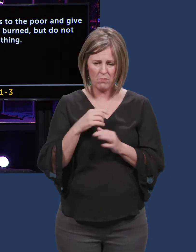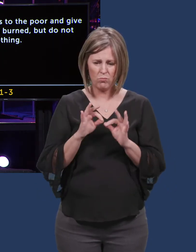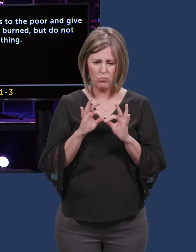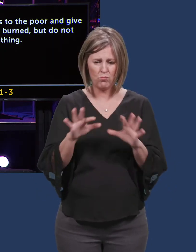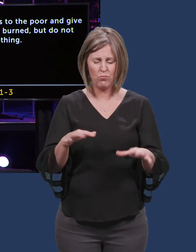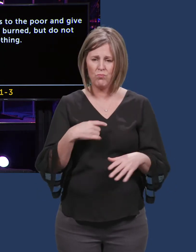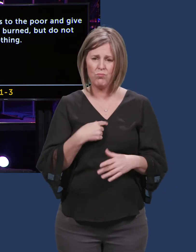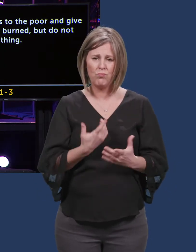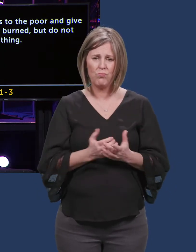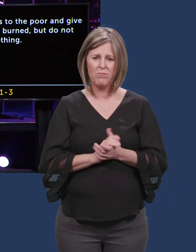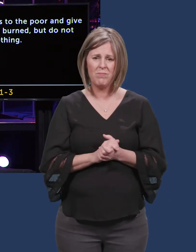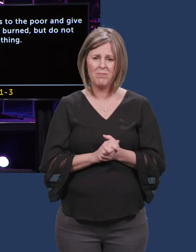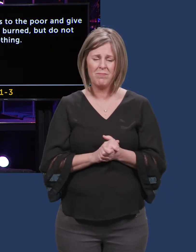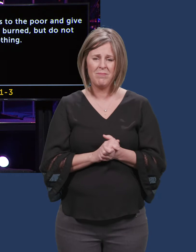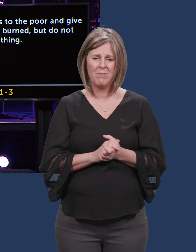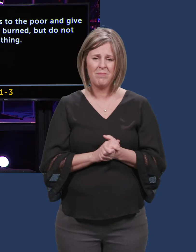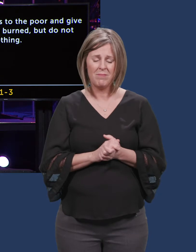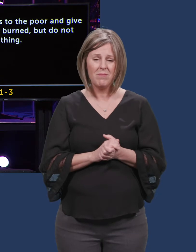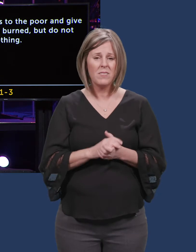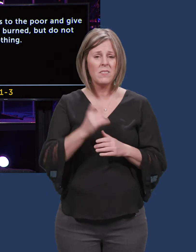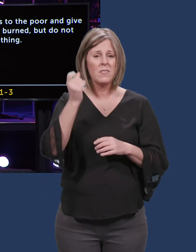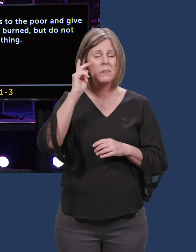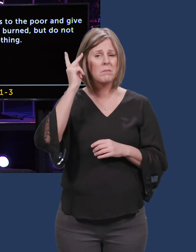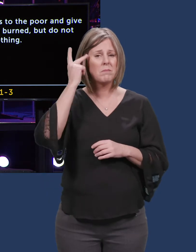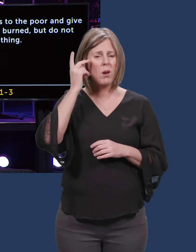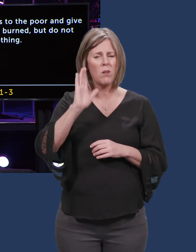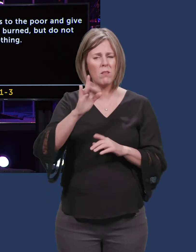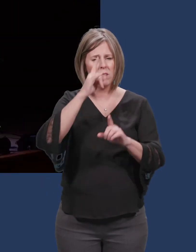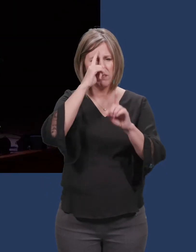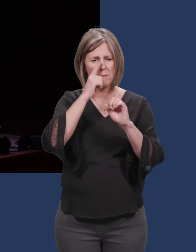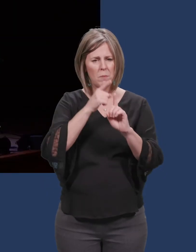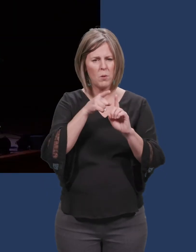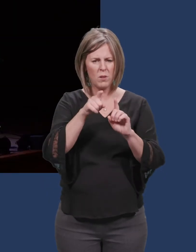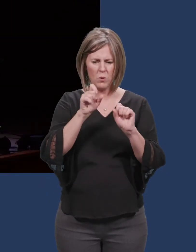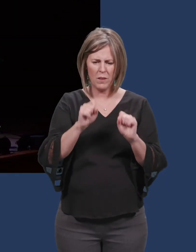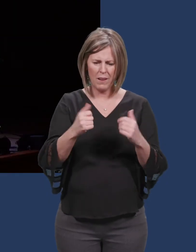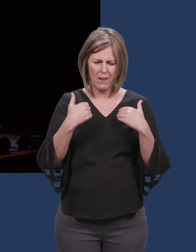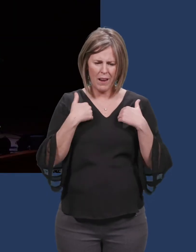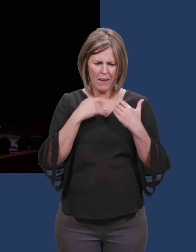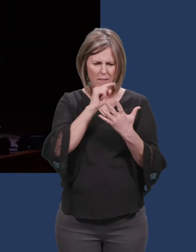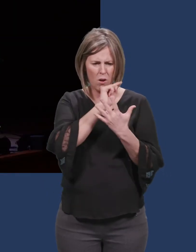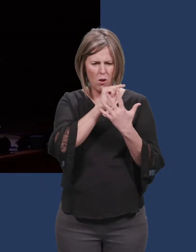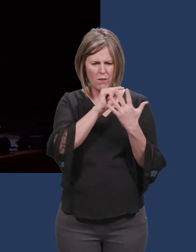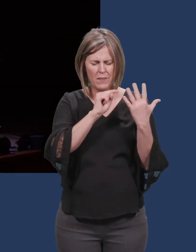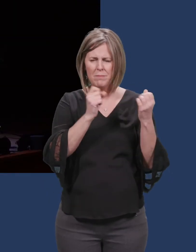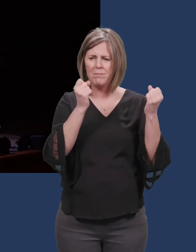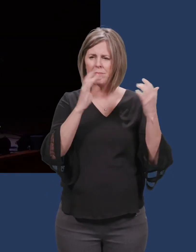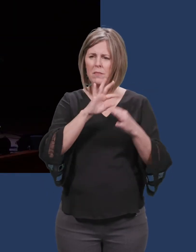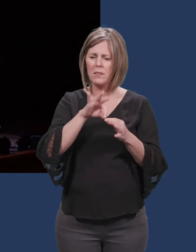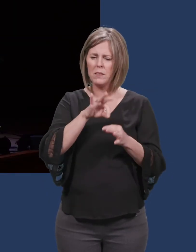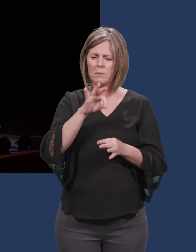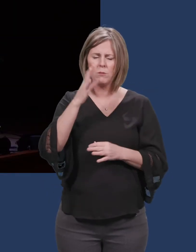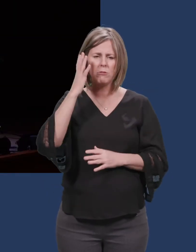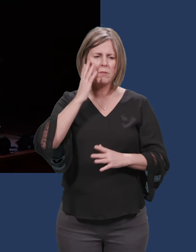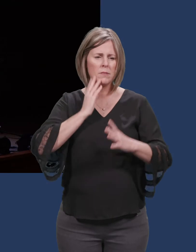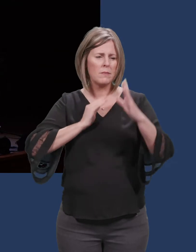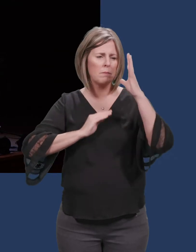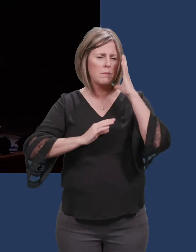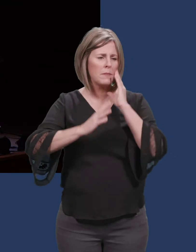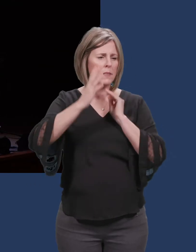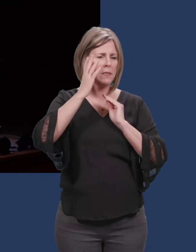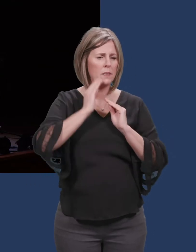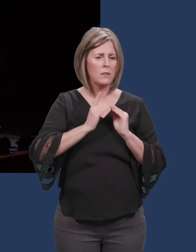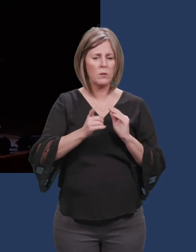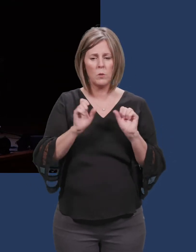nothing. See, what Paul is saying is that you can have all the spiritual experiences in the world. You can have